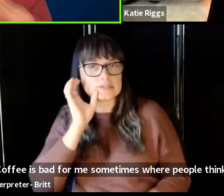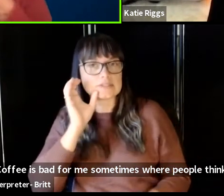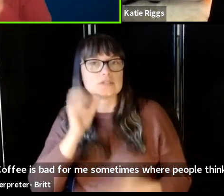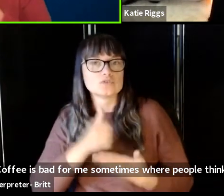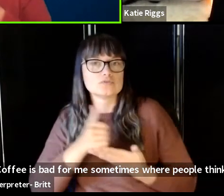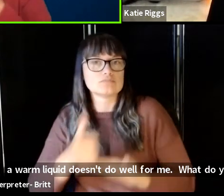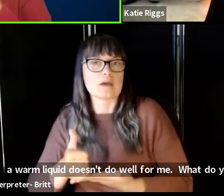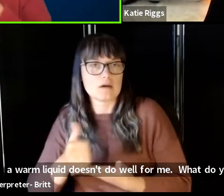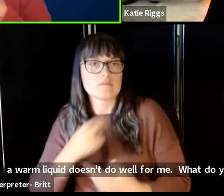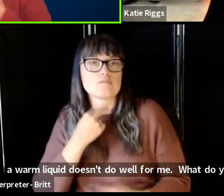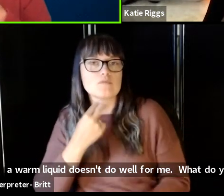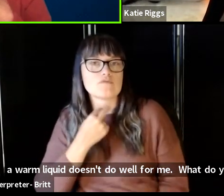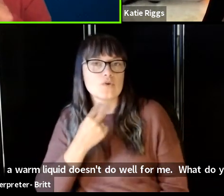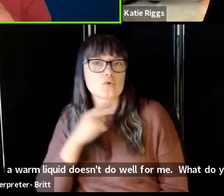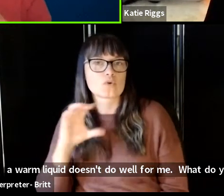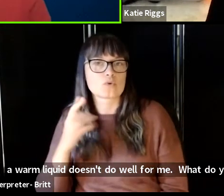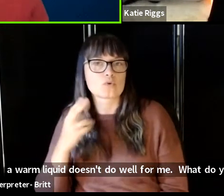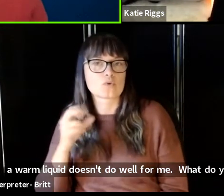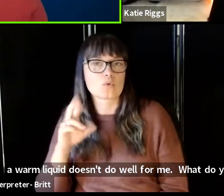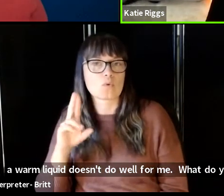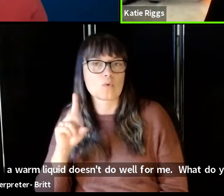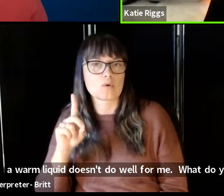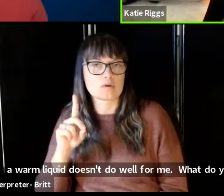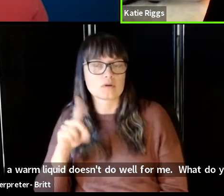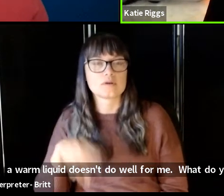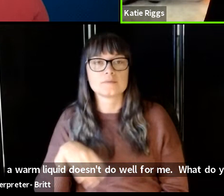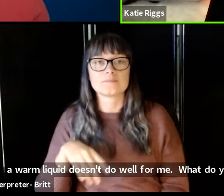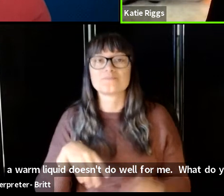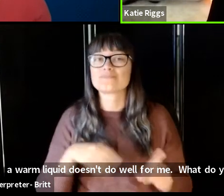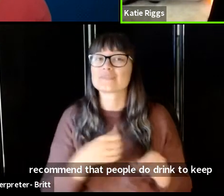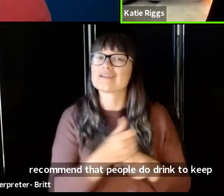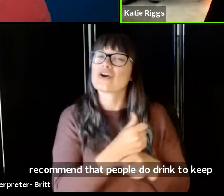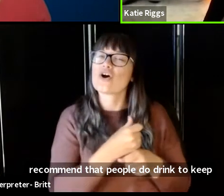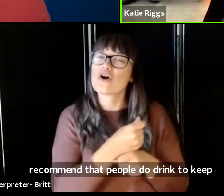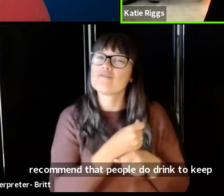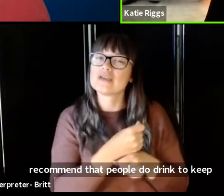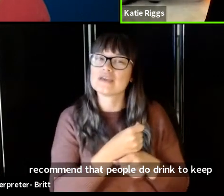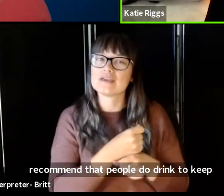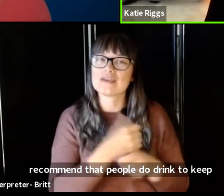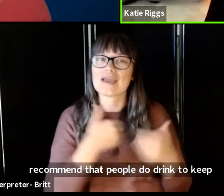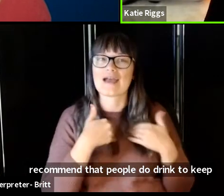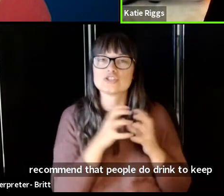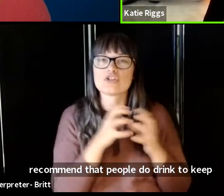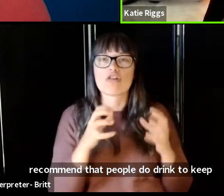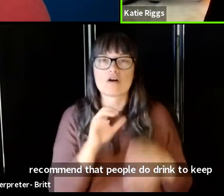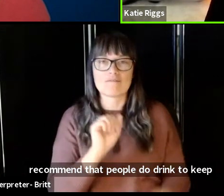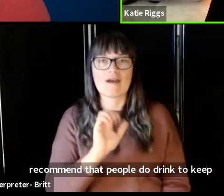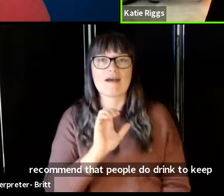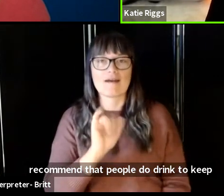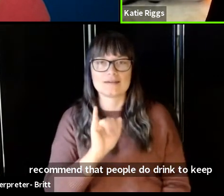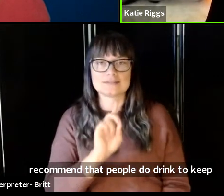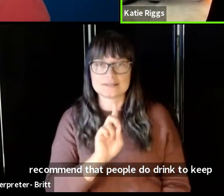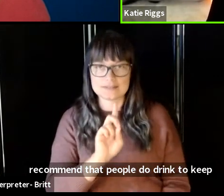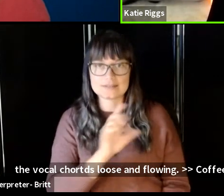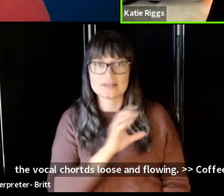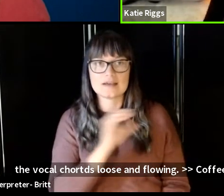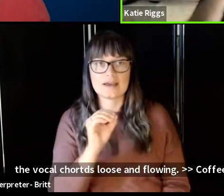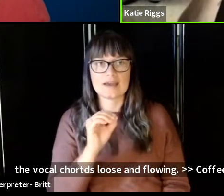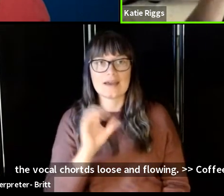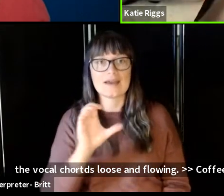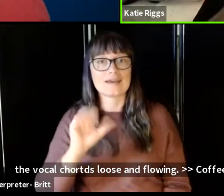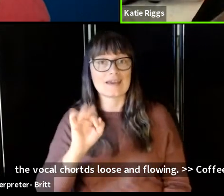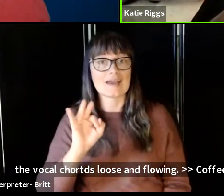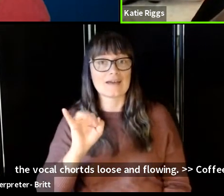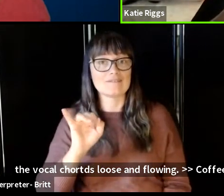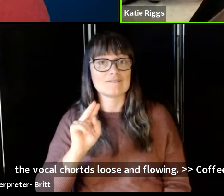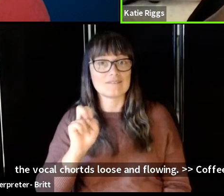their vocal cords loose and flowing? So coffee's acidic, and it's also the caffeine. And